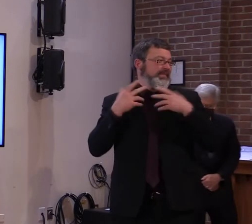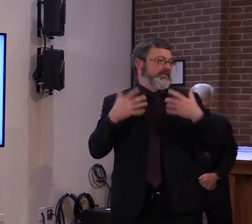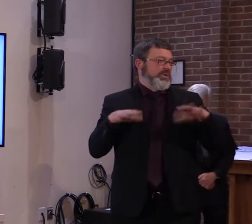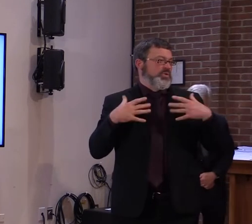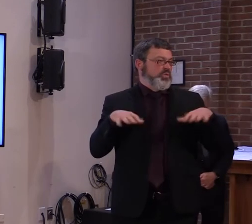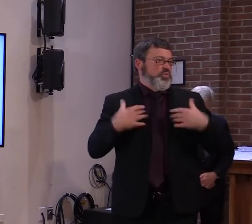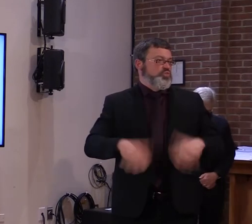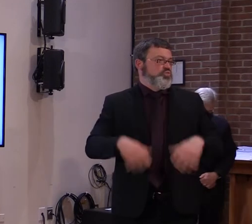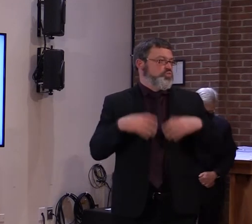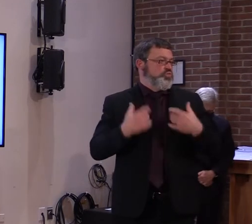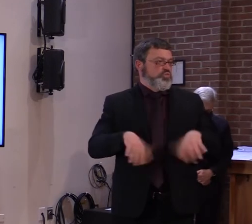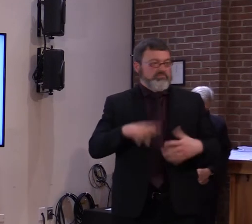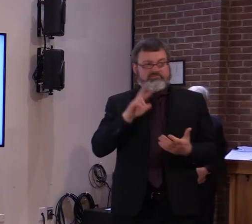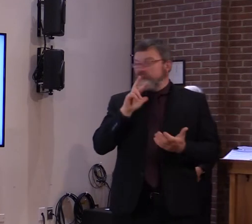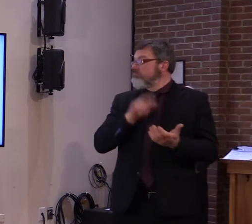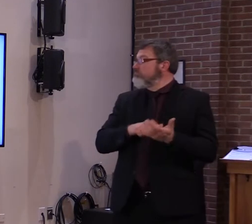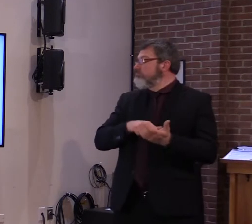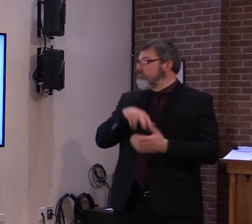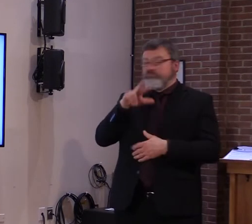3,500 cases as a state.